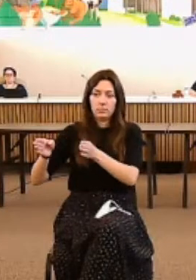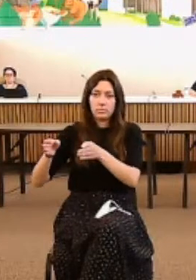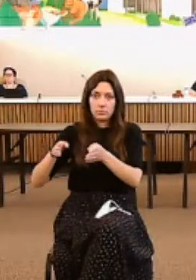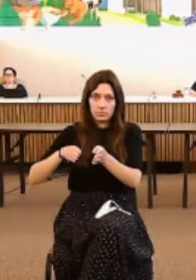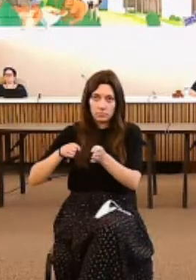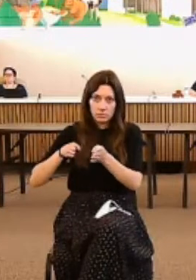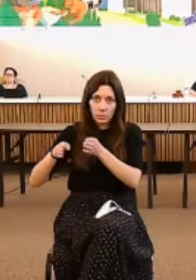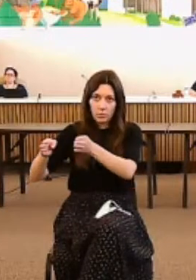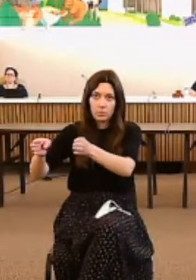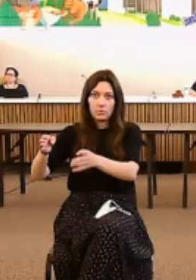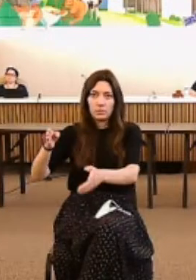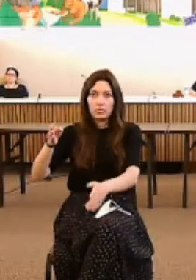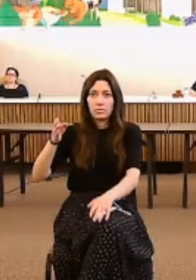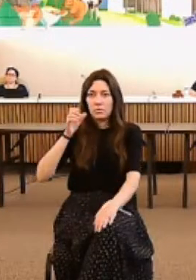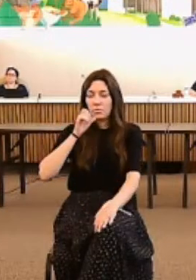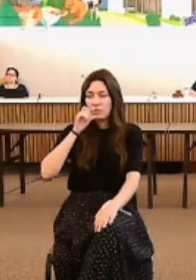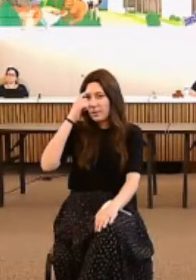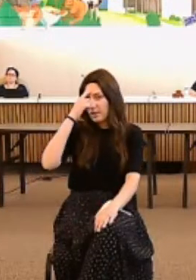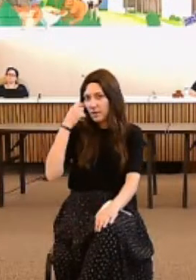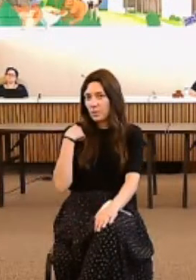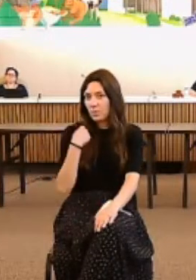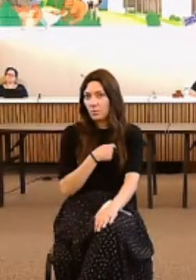I don't think we should be so